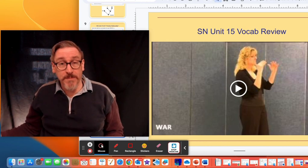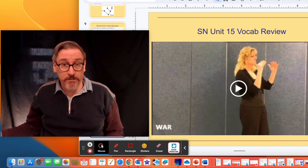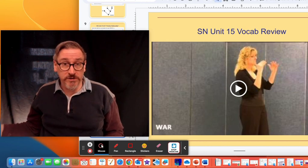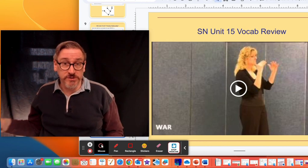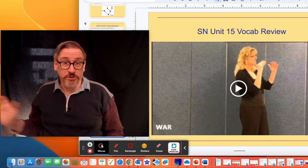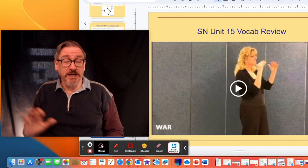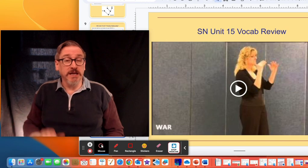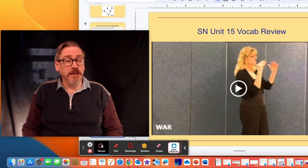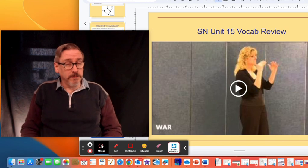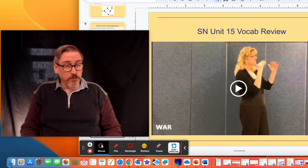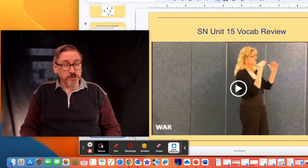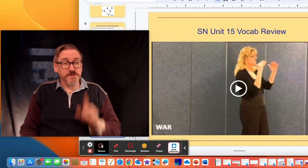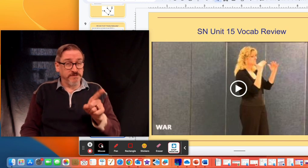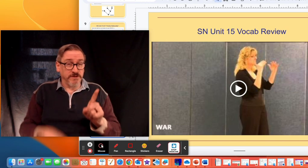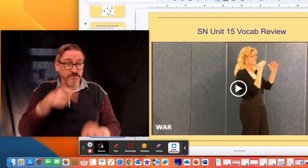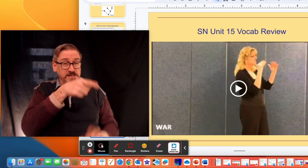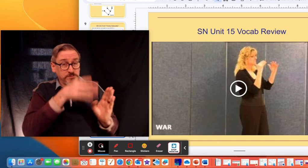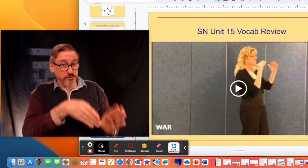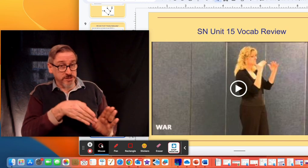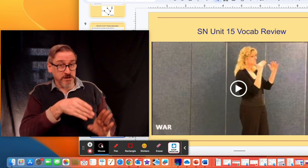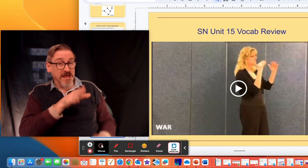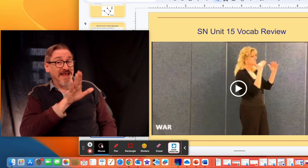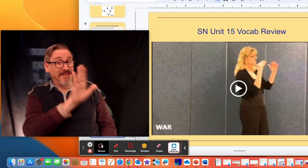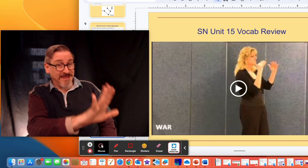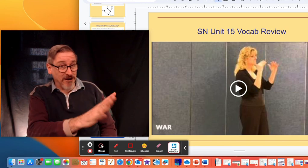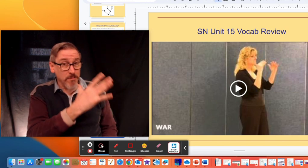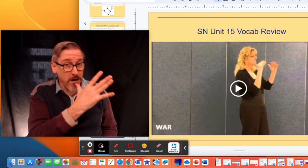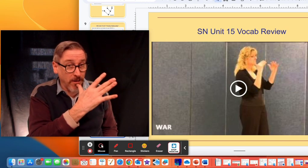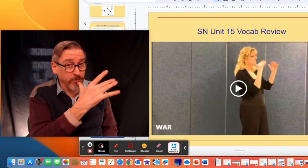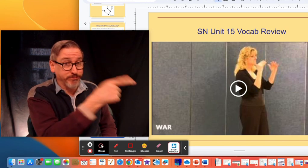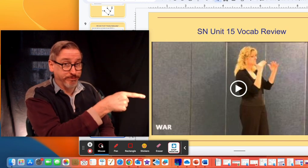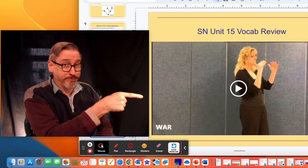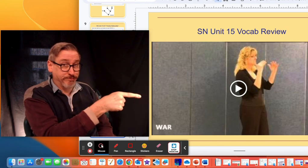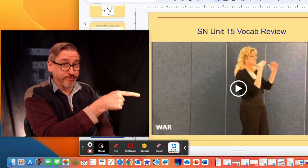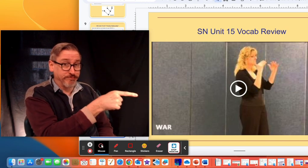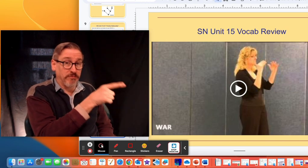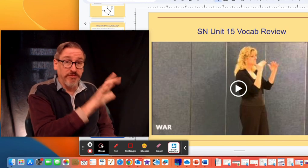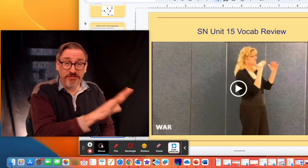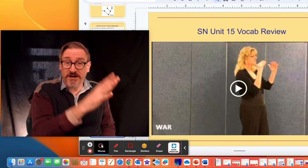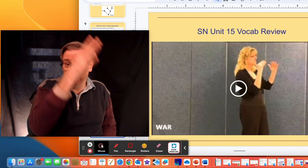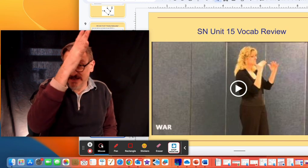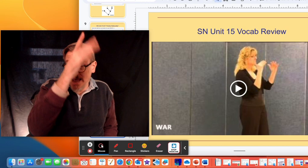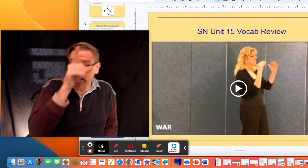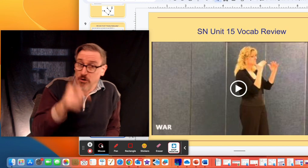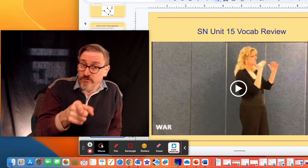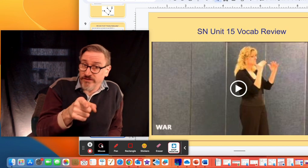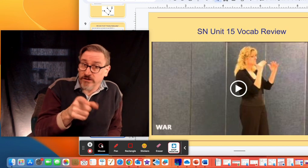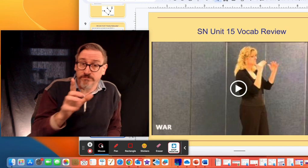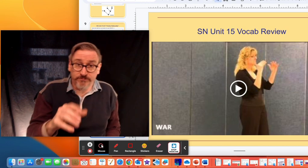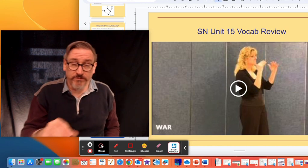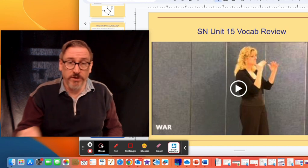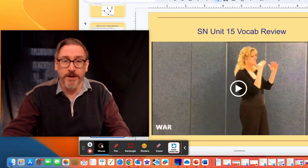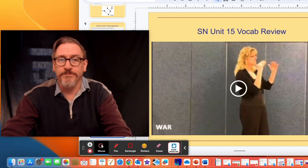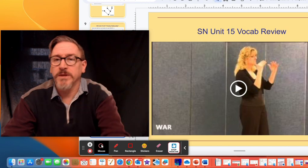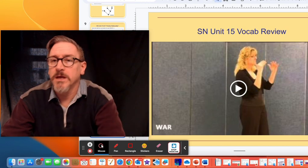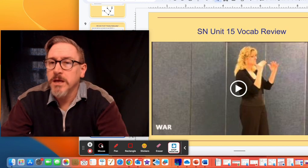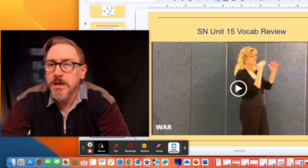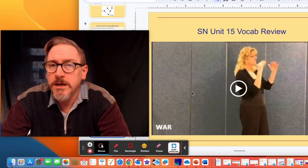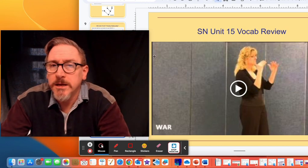family members, we're getting a little bit more specific of this person, their mom, their dad over there.